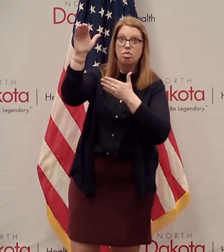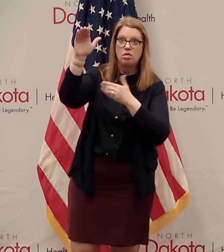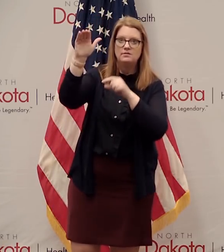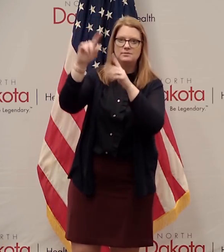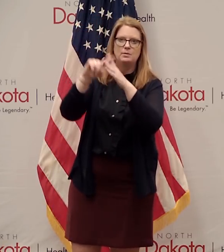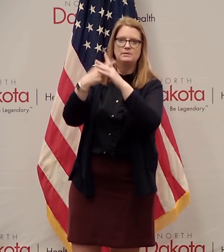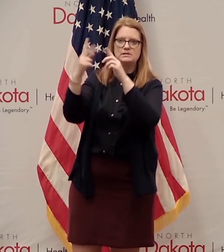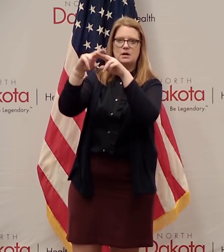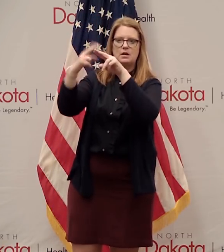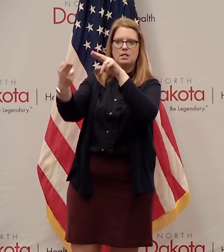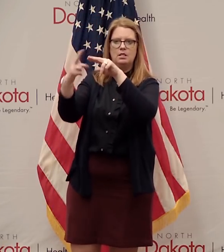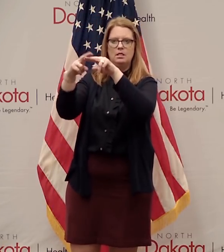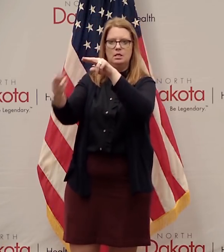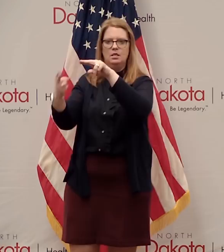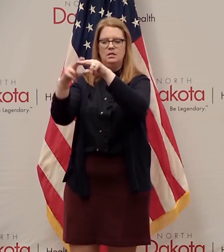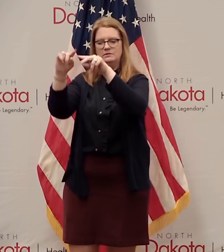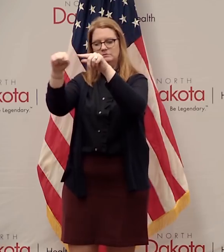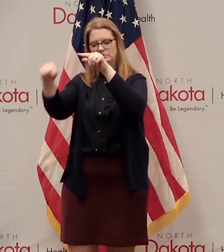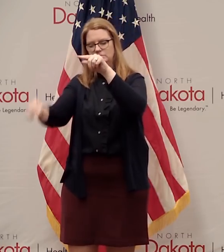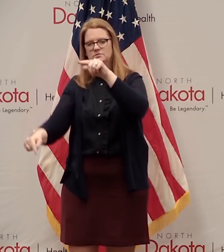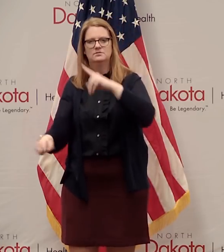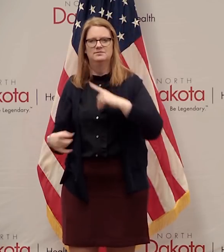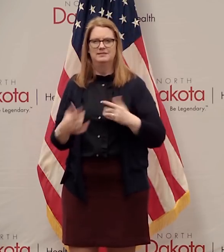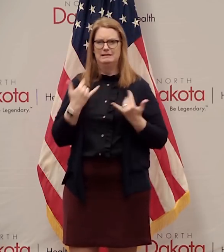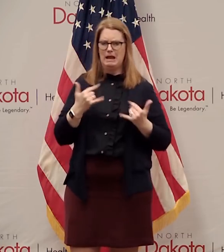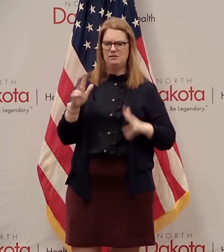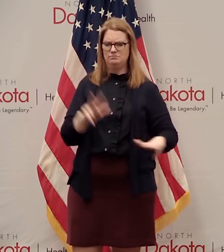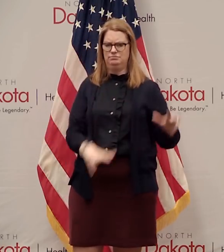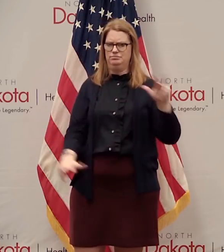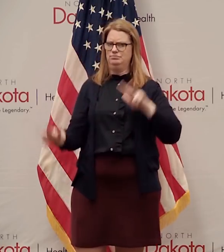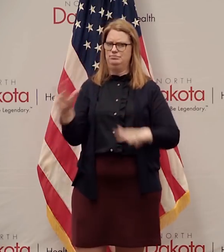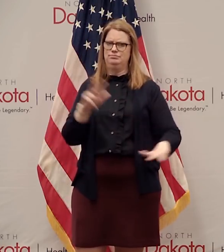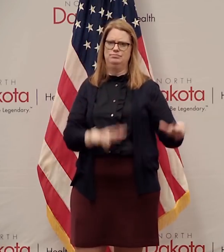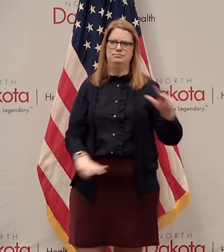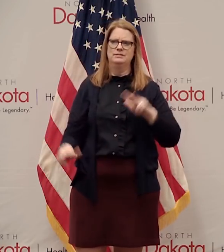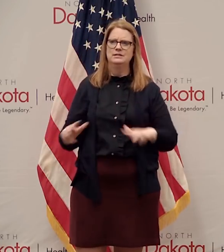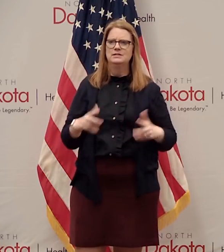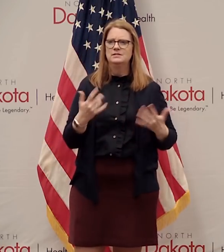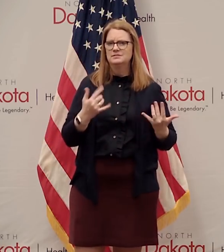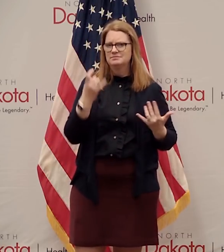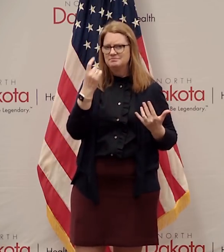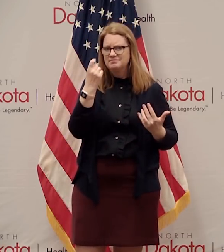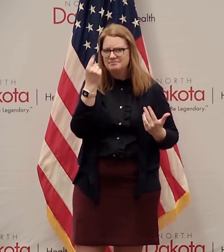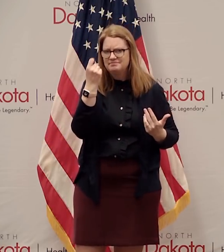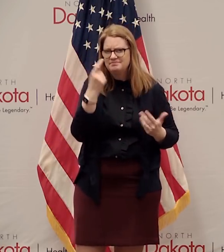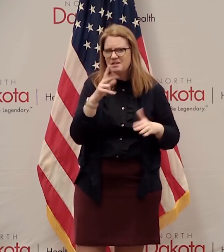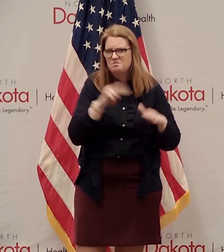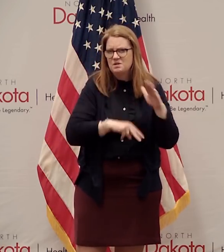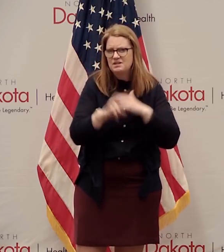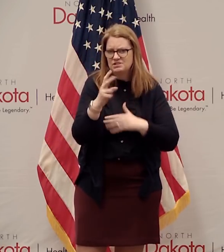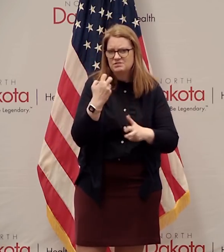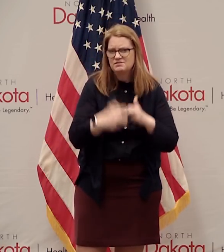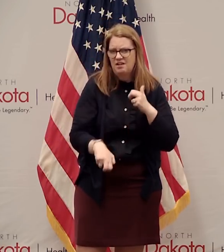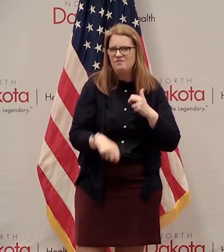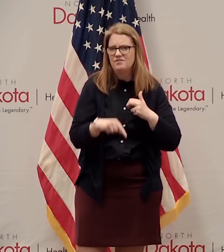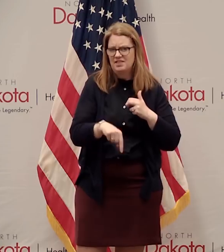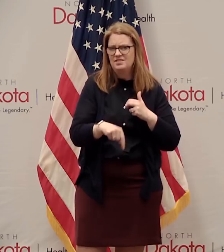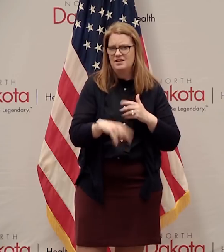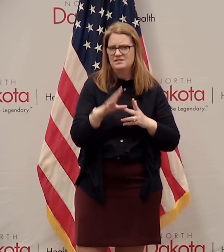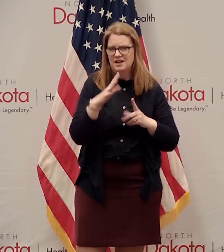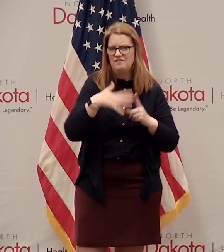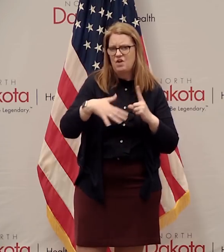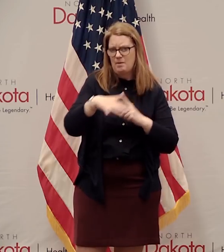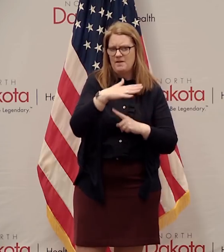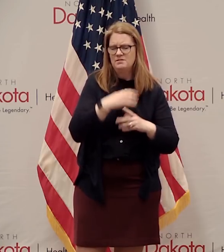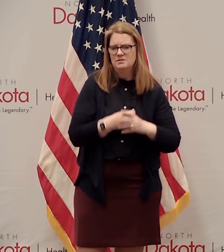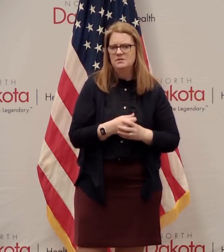when you're there. There's so much uncertainty. That's why the predictions are very hard in this dynamic environment. We